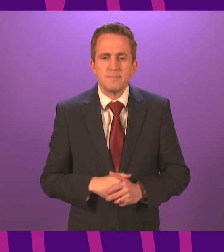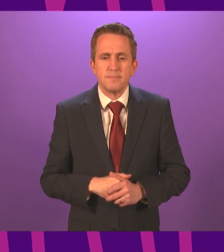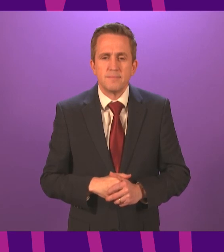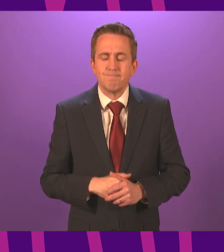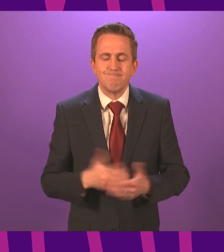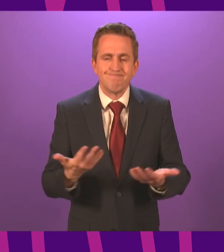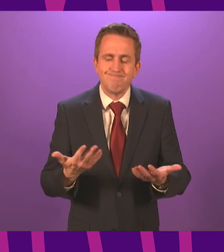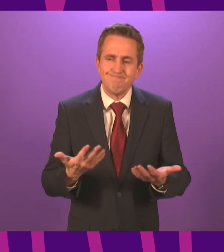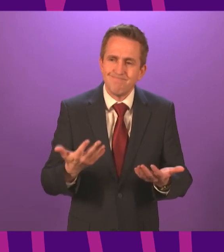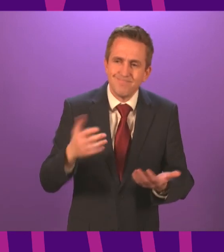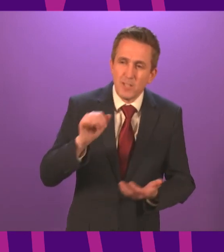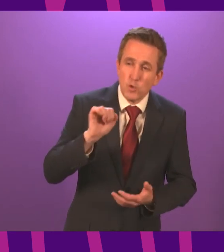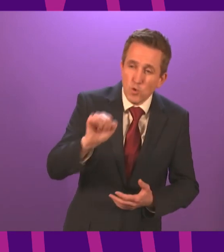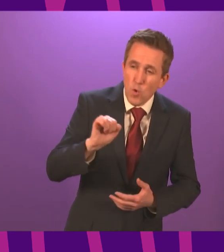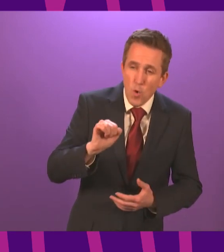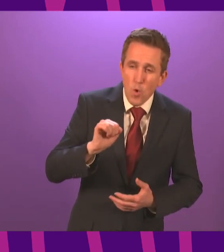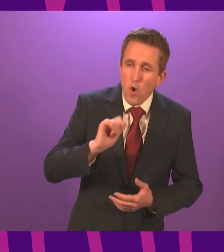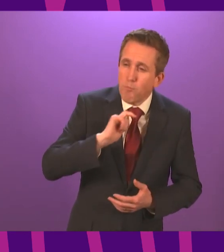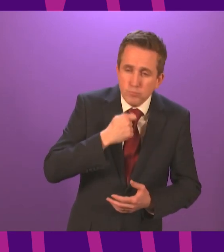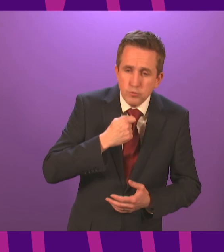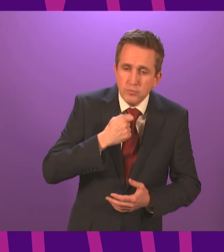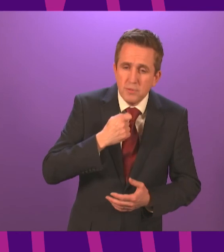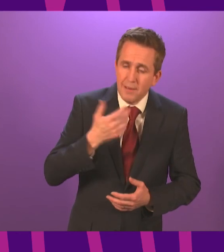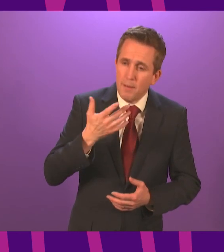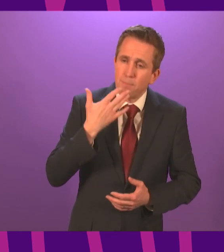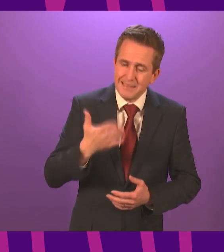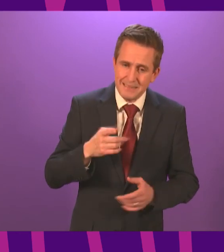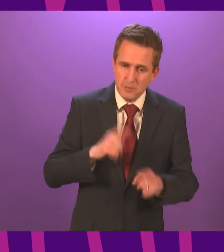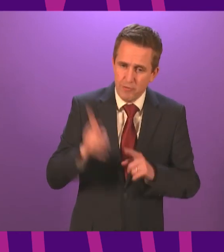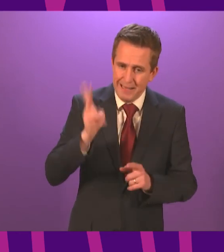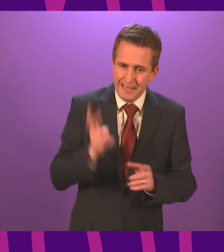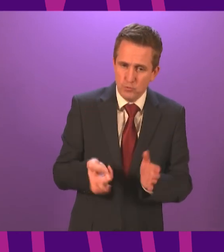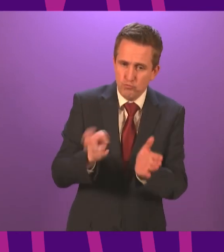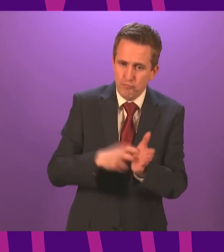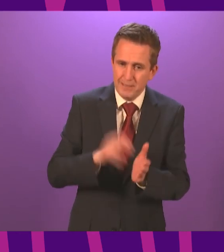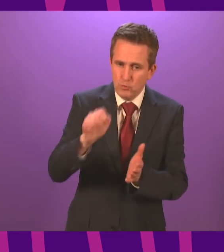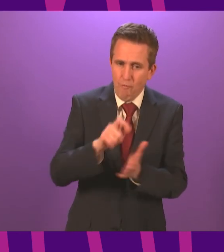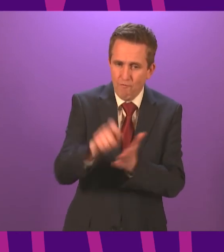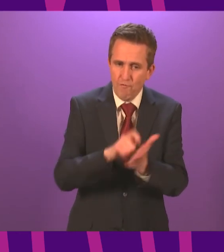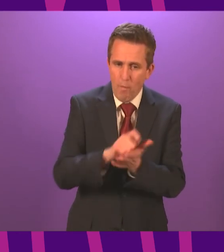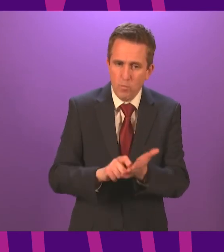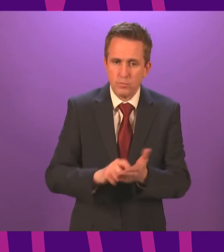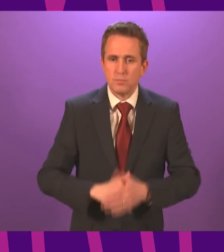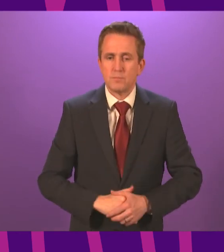Mr. Balfour, you're on mute, so if you wish to register your vote again, please. Thank you.